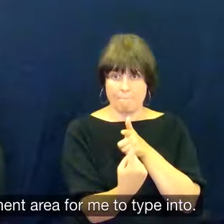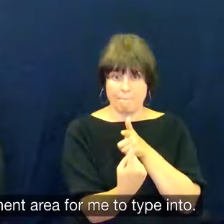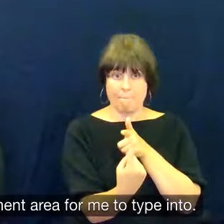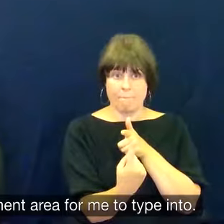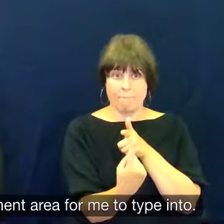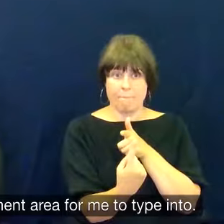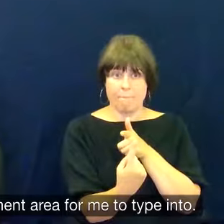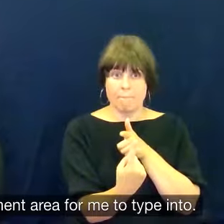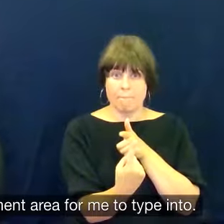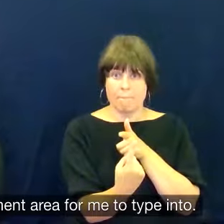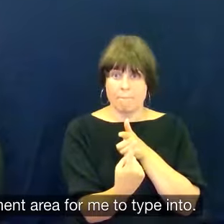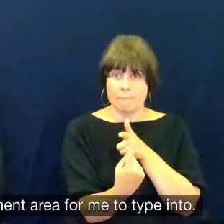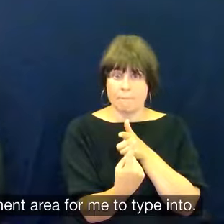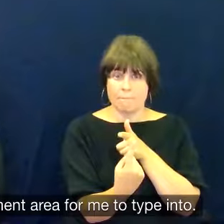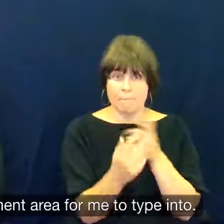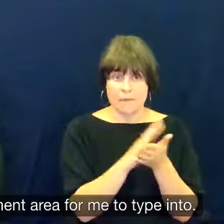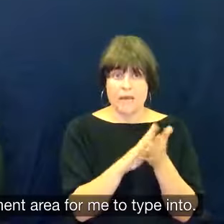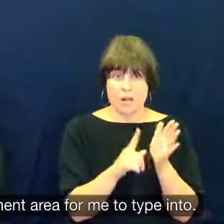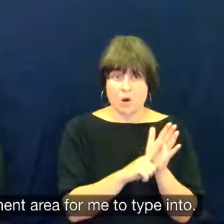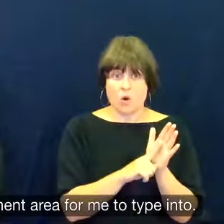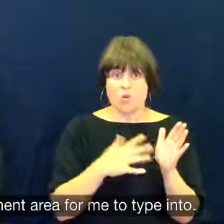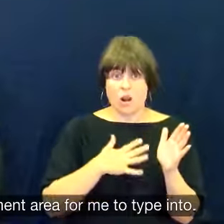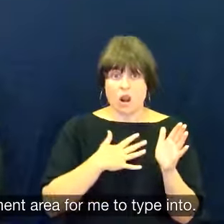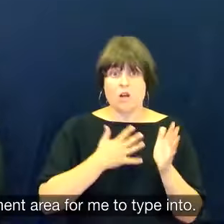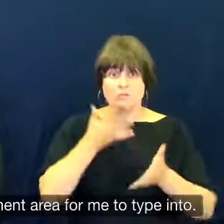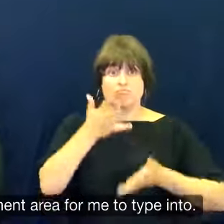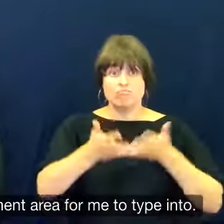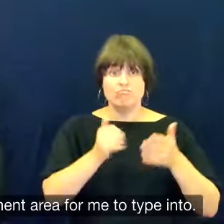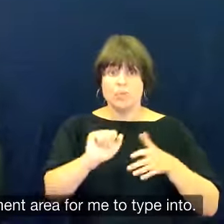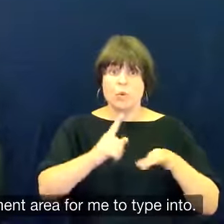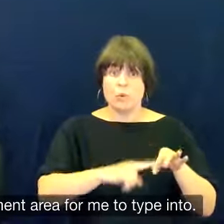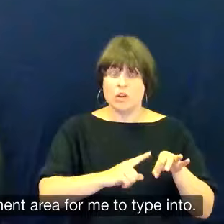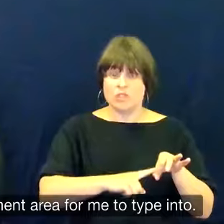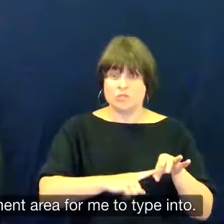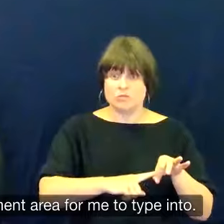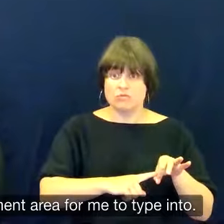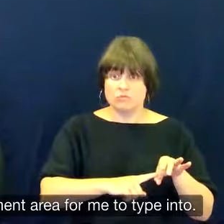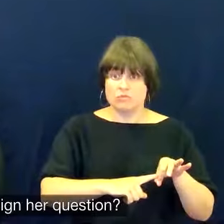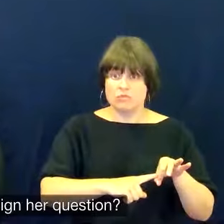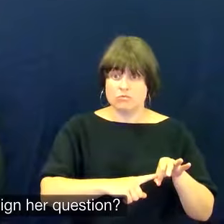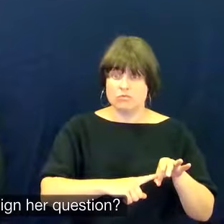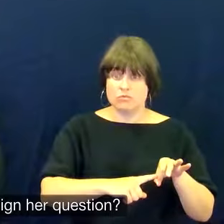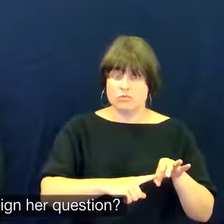moment? Heather would like to relay and sign her question.